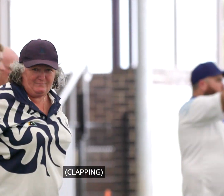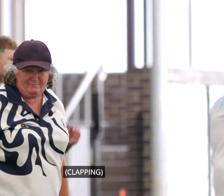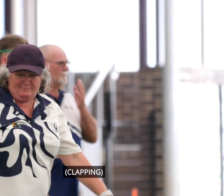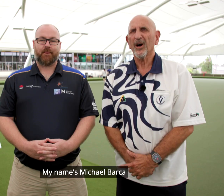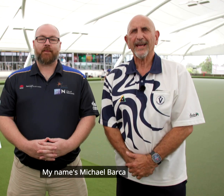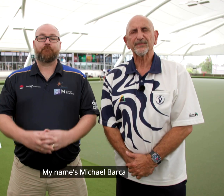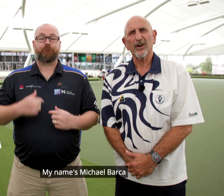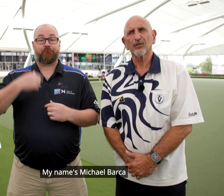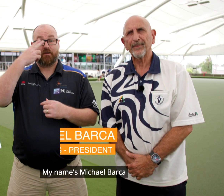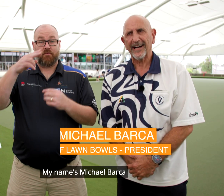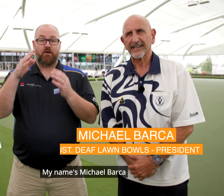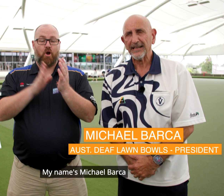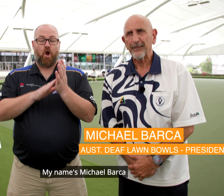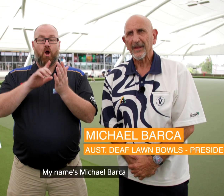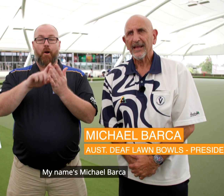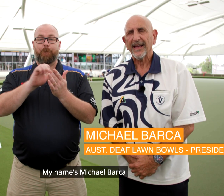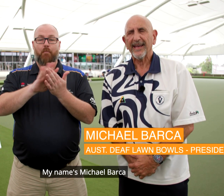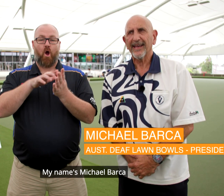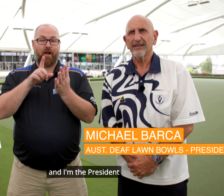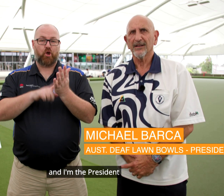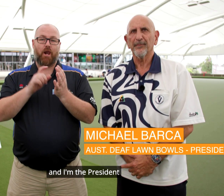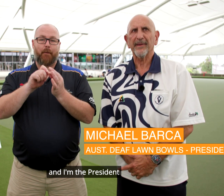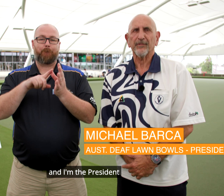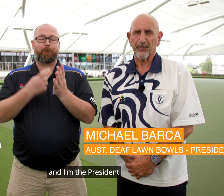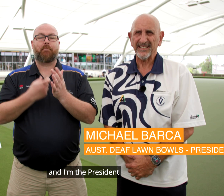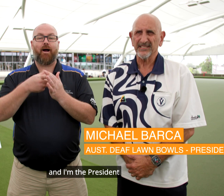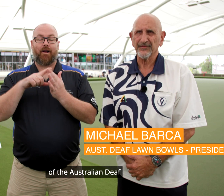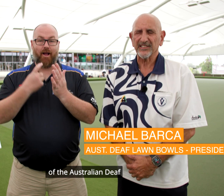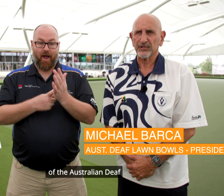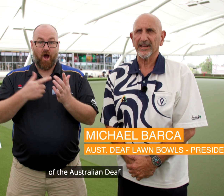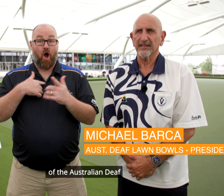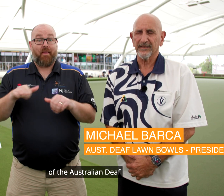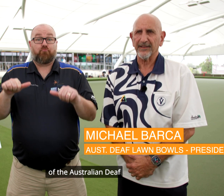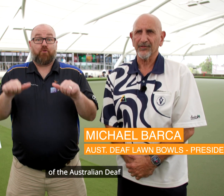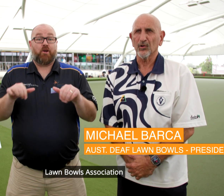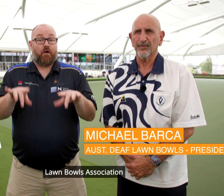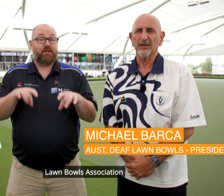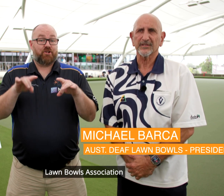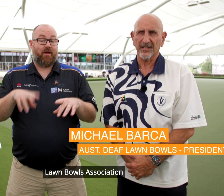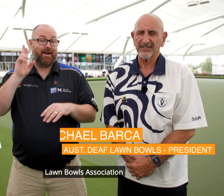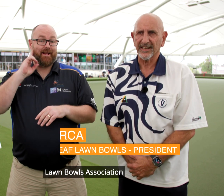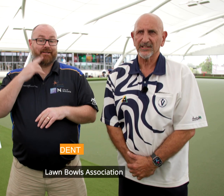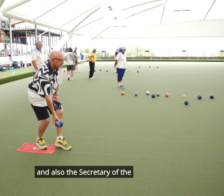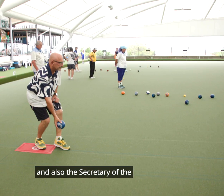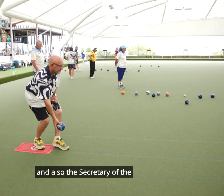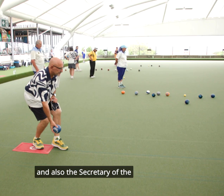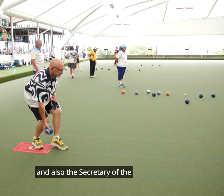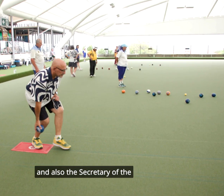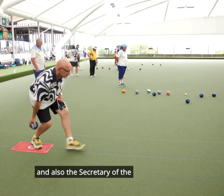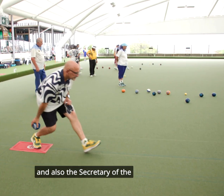My name's Michael Parker, and I'm the President of the Australian Deaf Lawn Bowls Association, and also